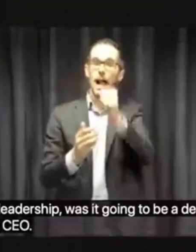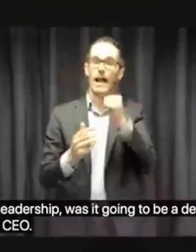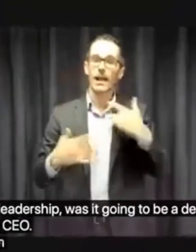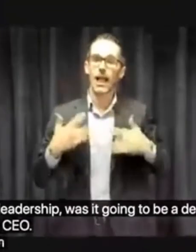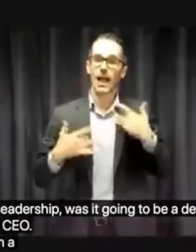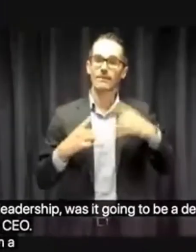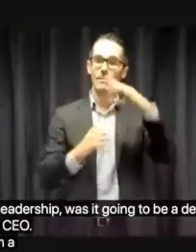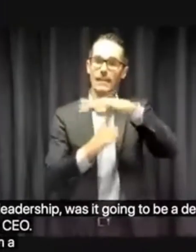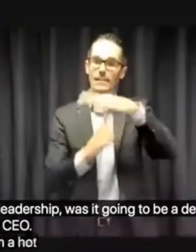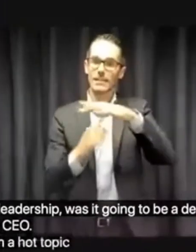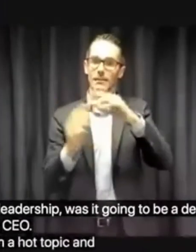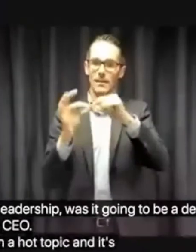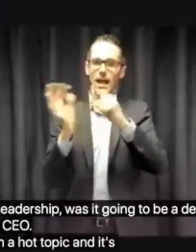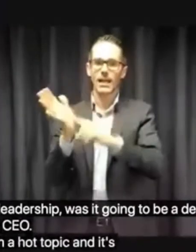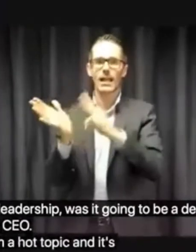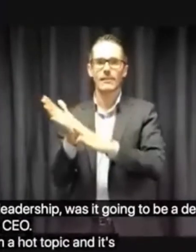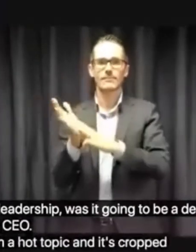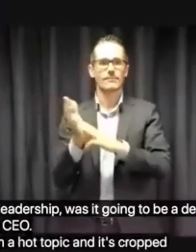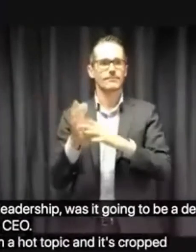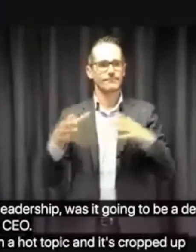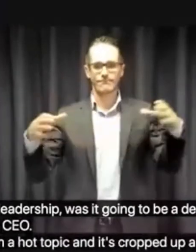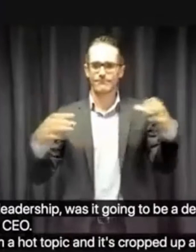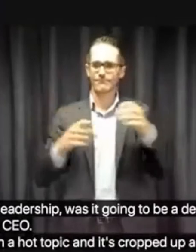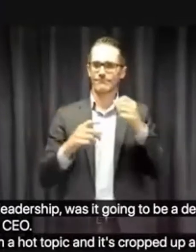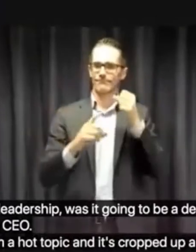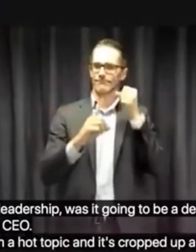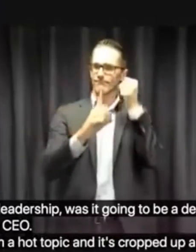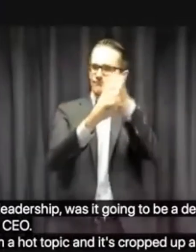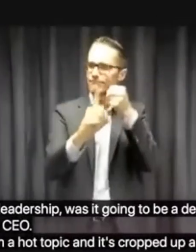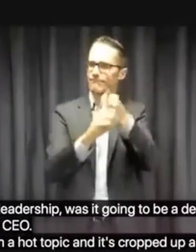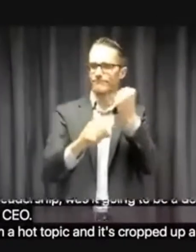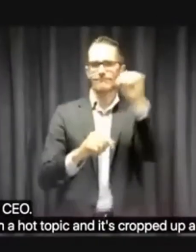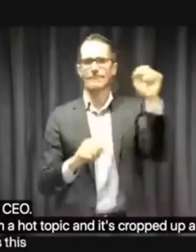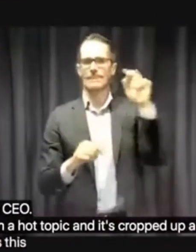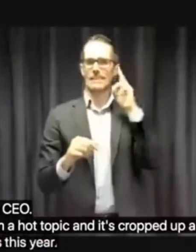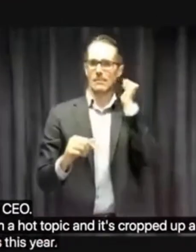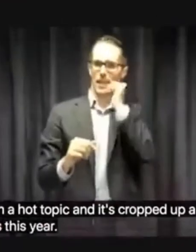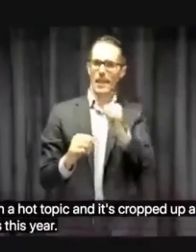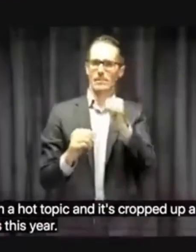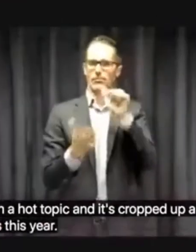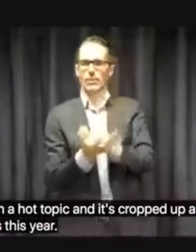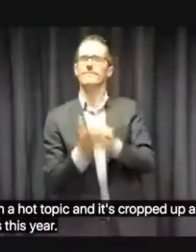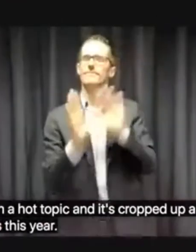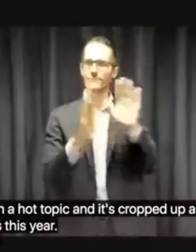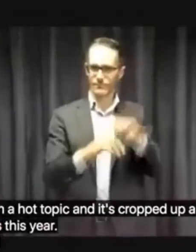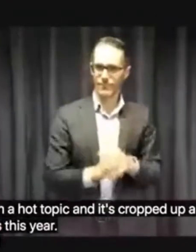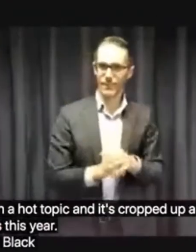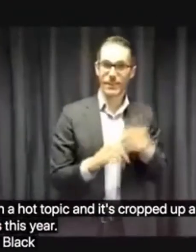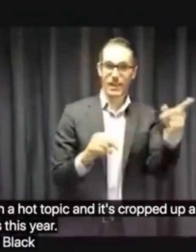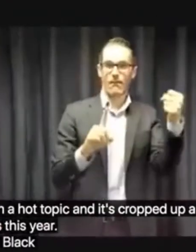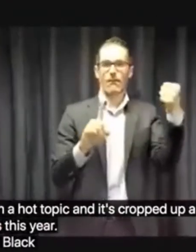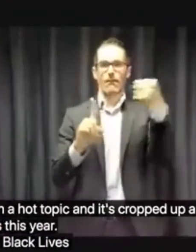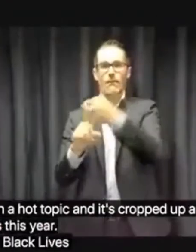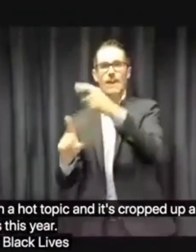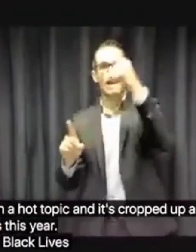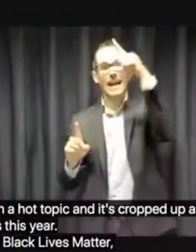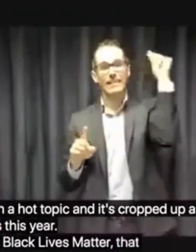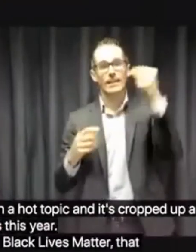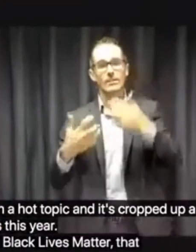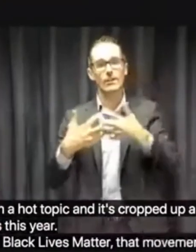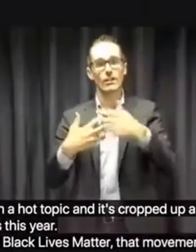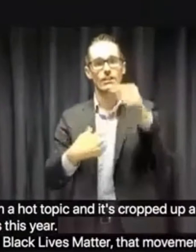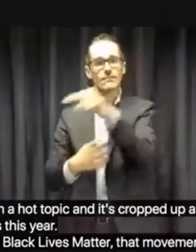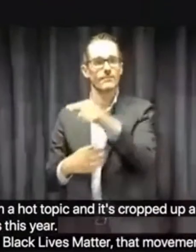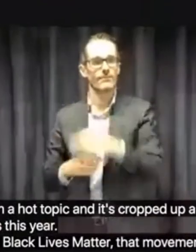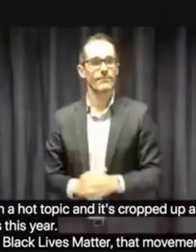States, globally, we had BLM, Black Lives Matter, that movement that we've seen. Black rights